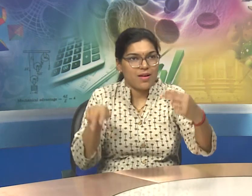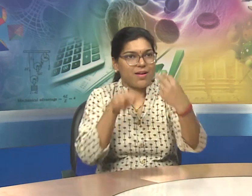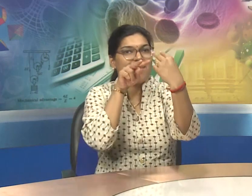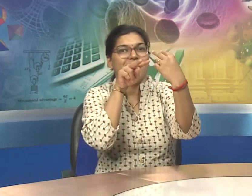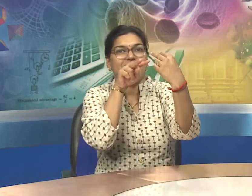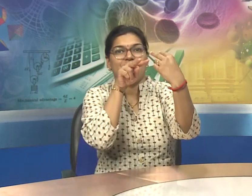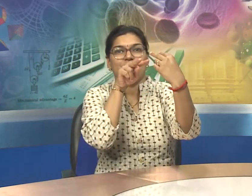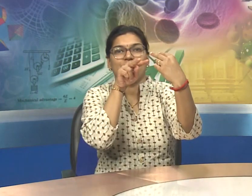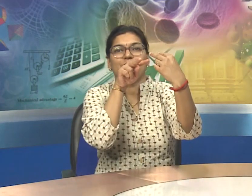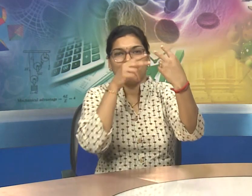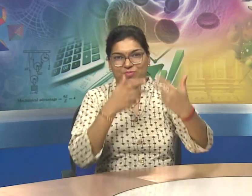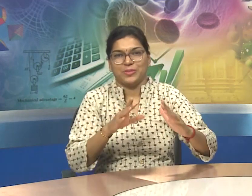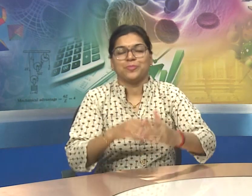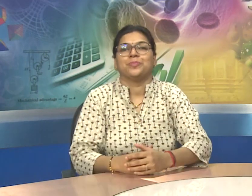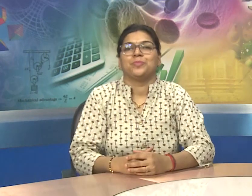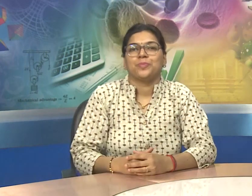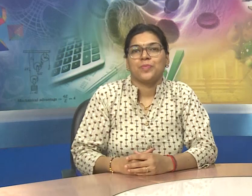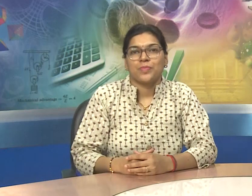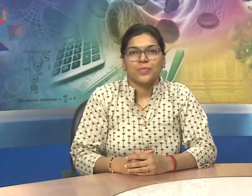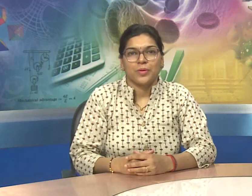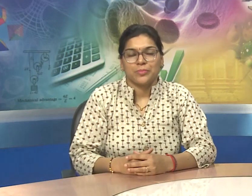looked up at his master.